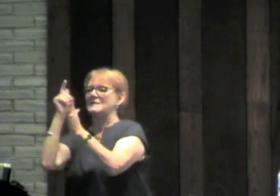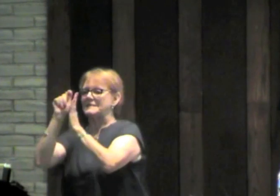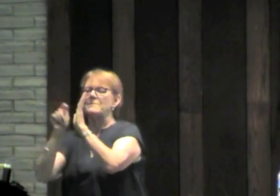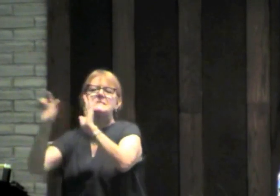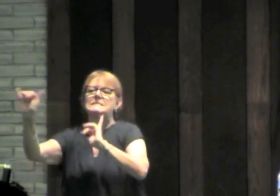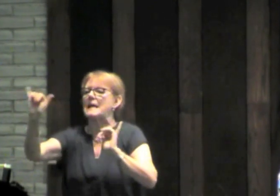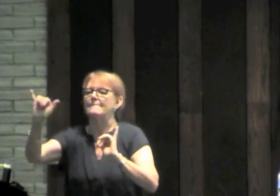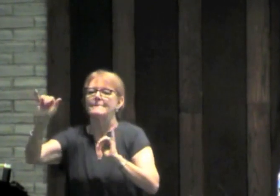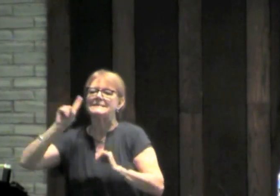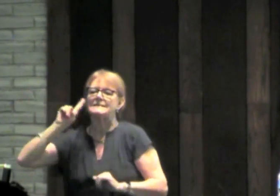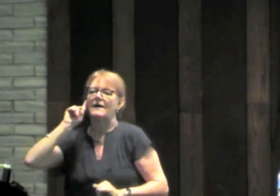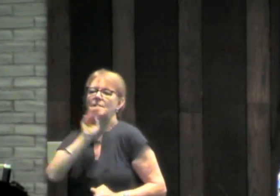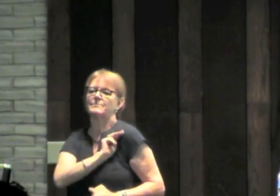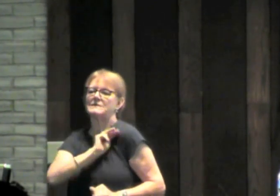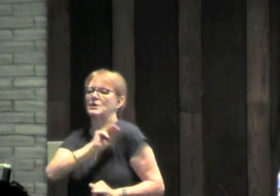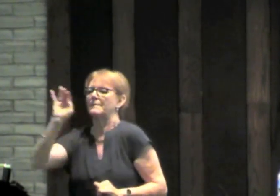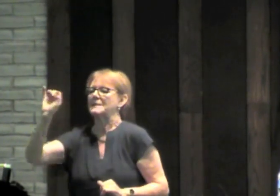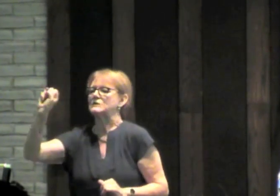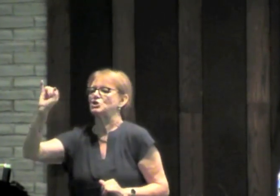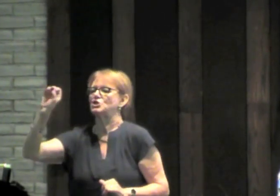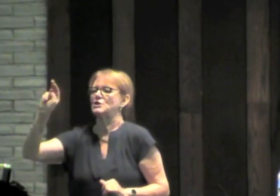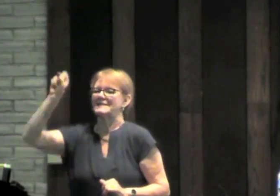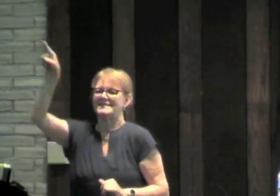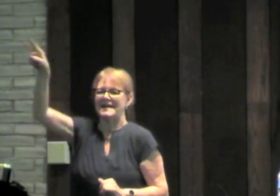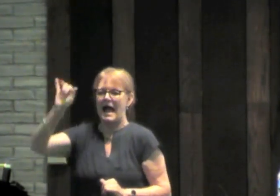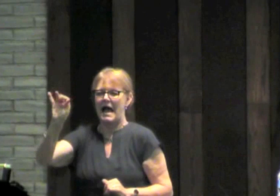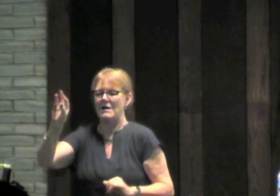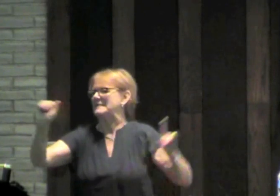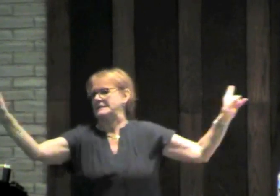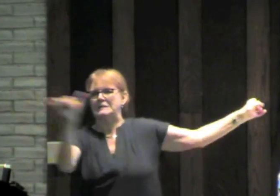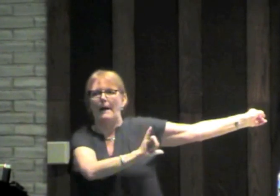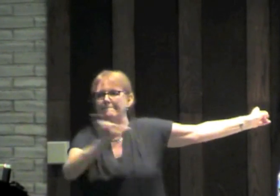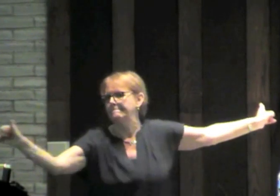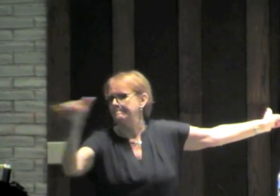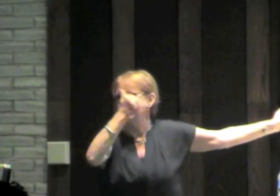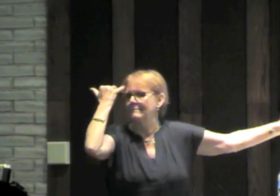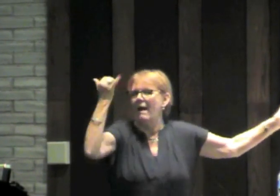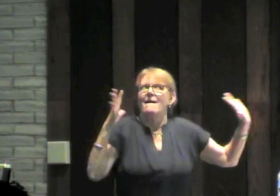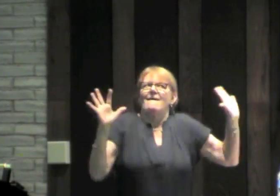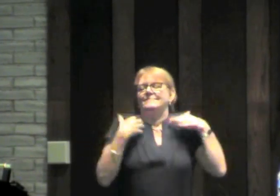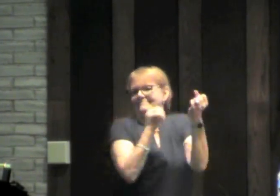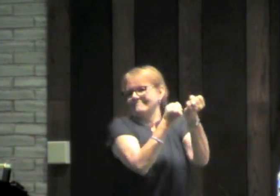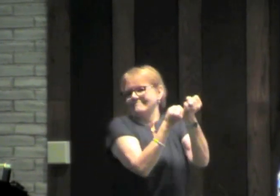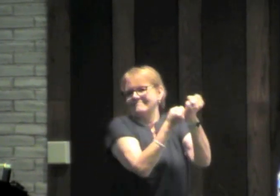the Old Testament and the New Testament, just like Jeff Missions does in Council Bluffs. Well, they have a very